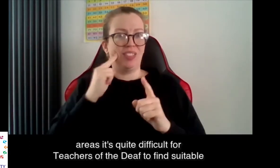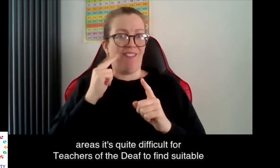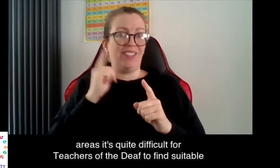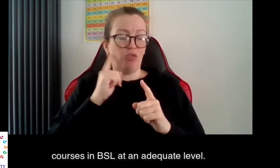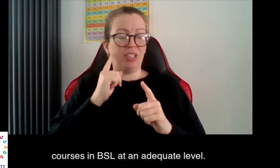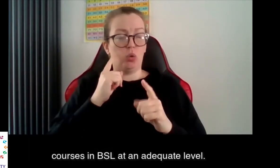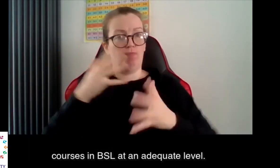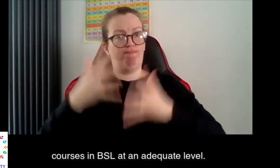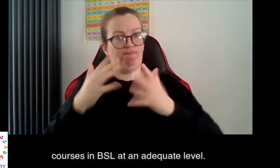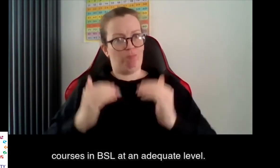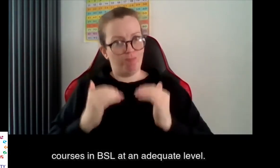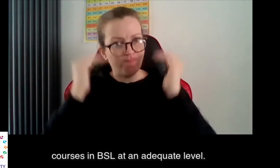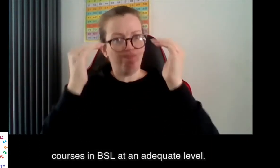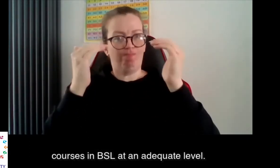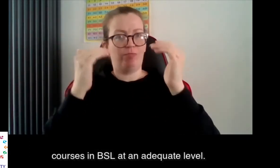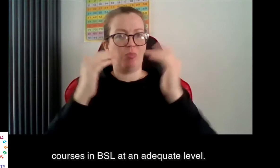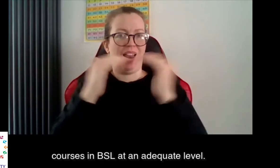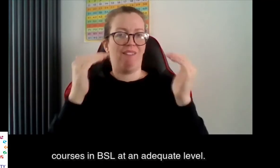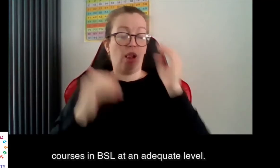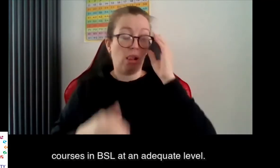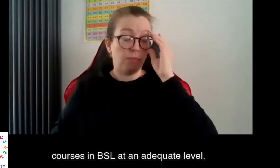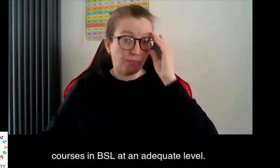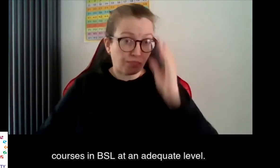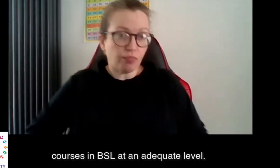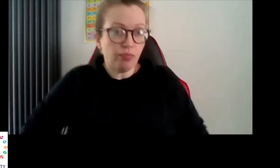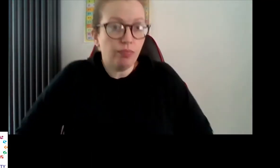suitable courses in BSL at an adequate level.